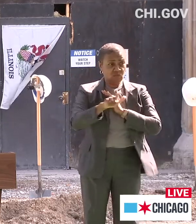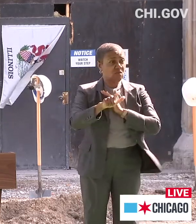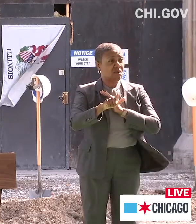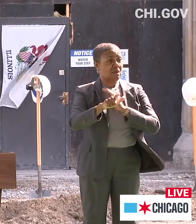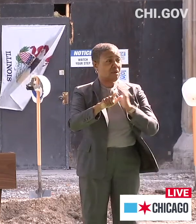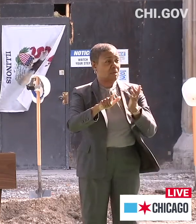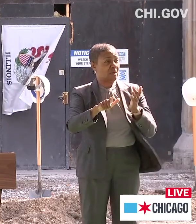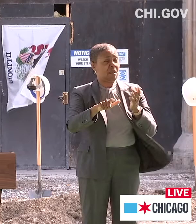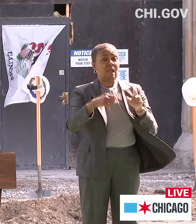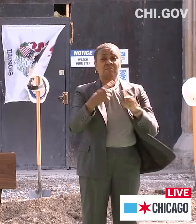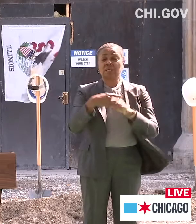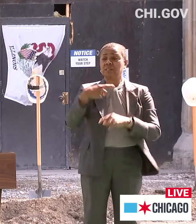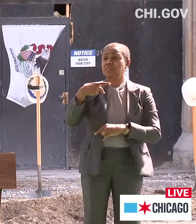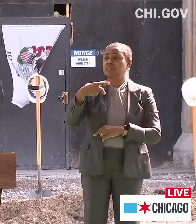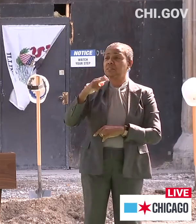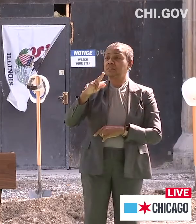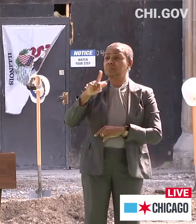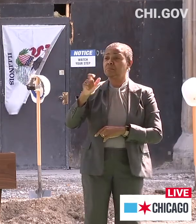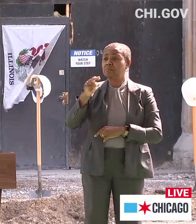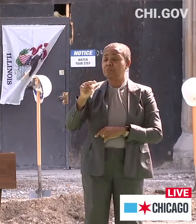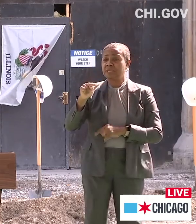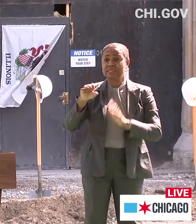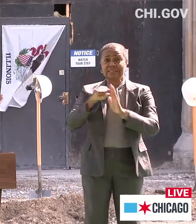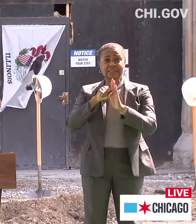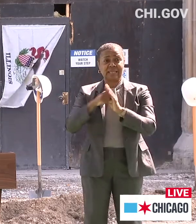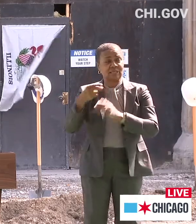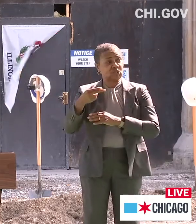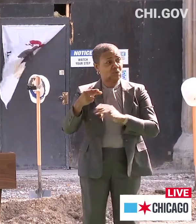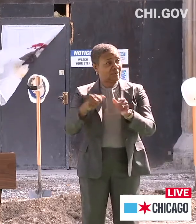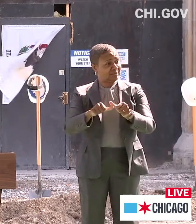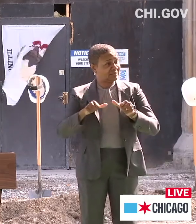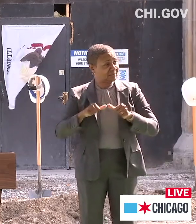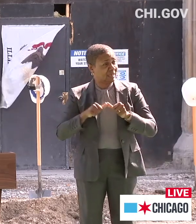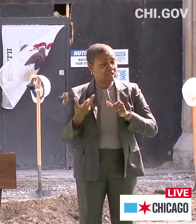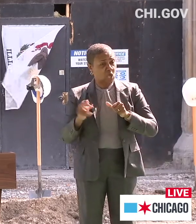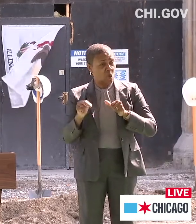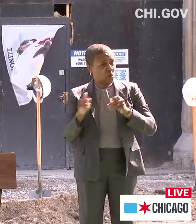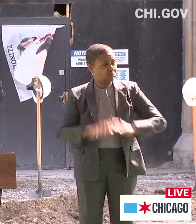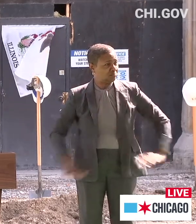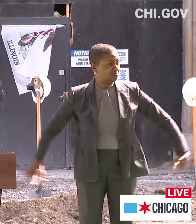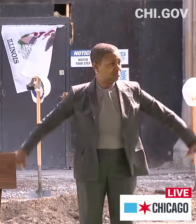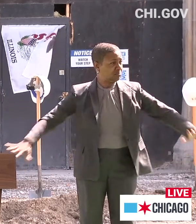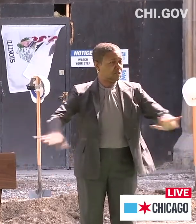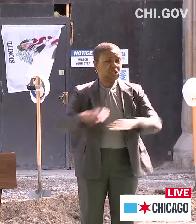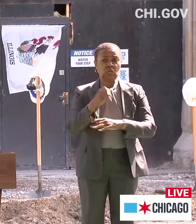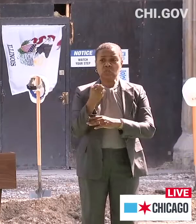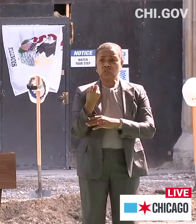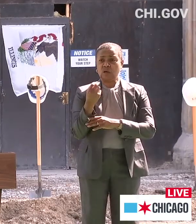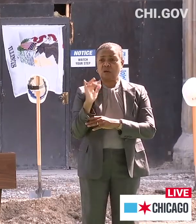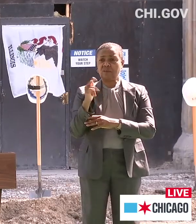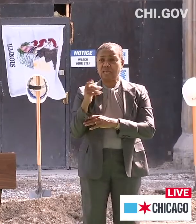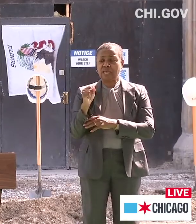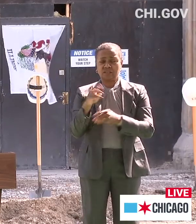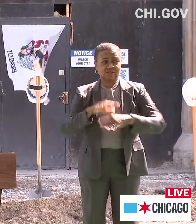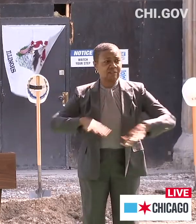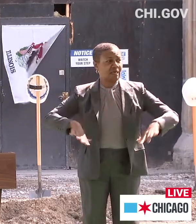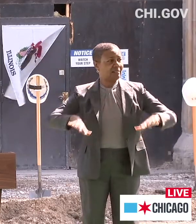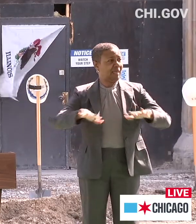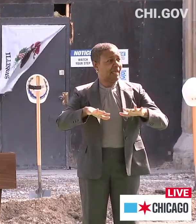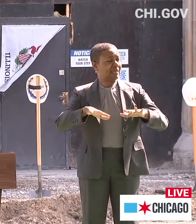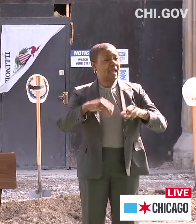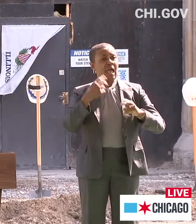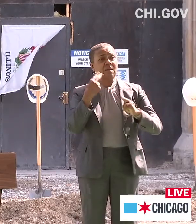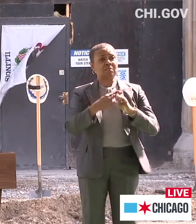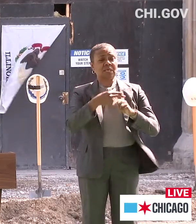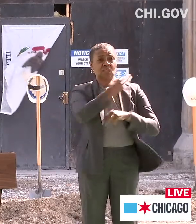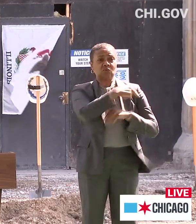the Pullman State Historic Site, they own all of the land, the 12 acres of land surrounding us, and the beautiful Hotel Florence across